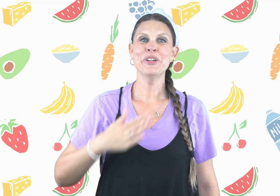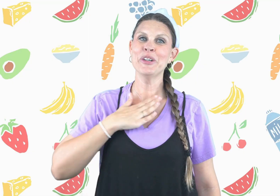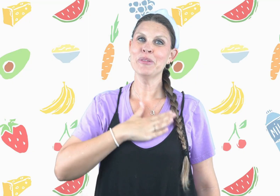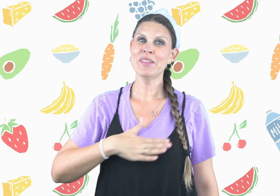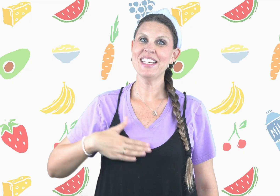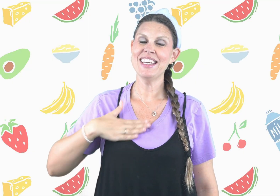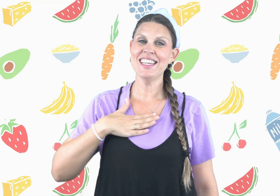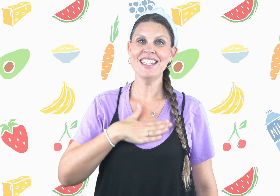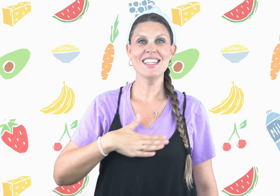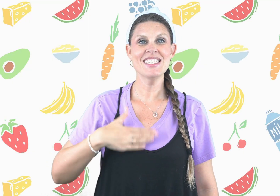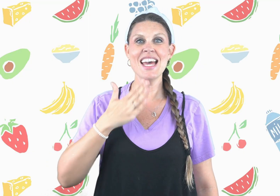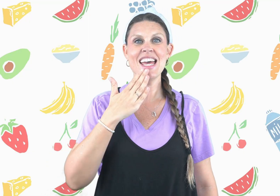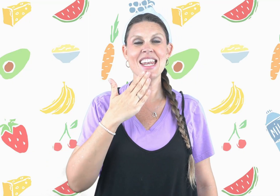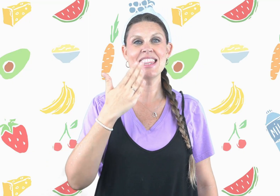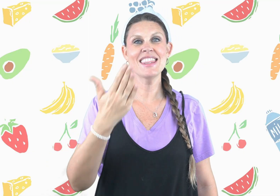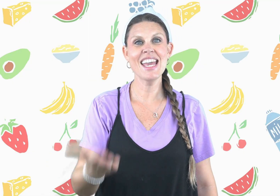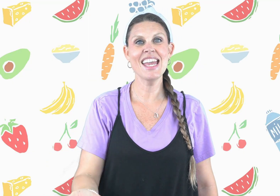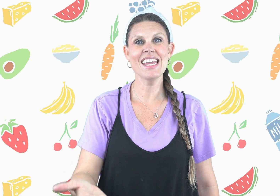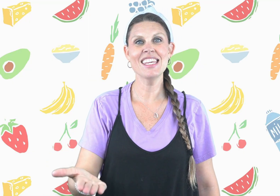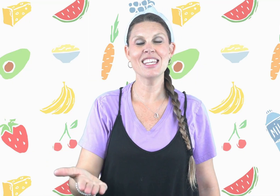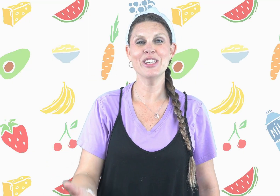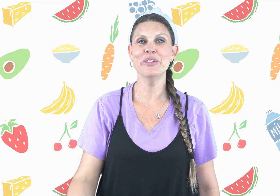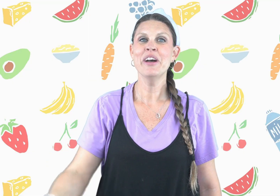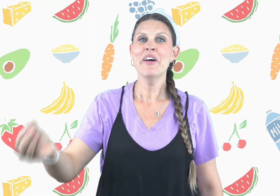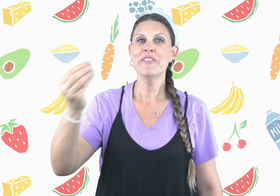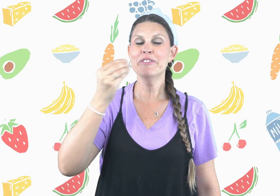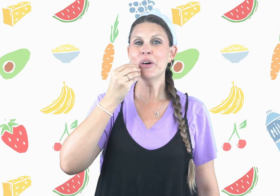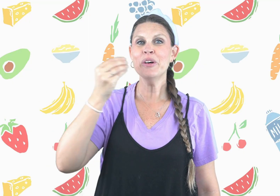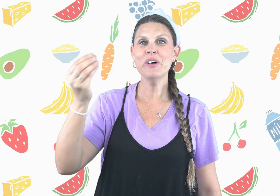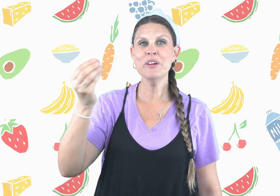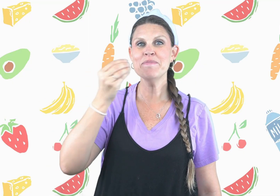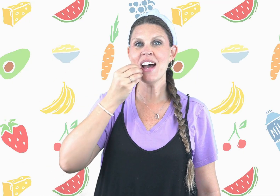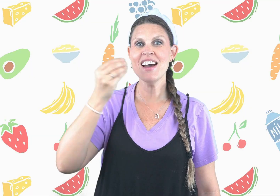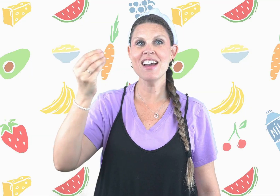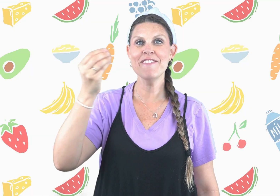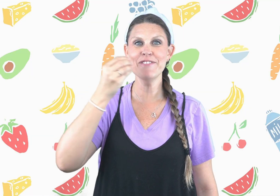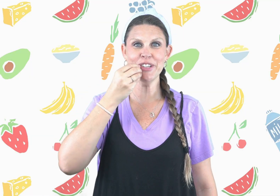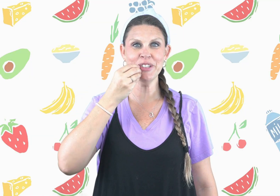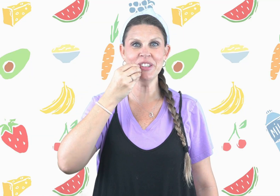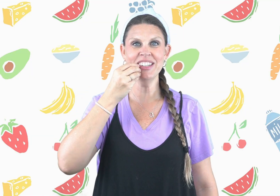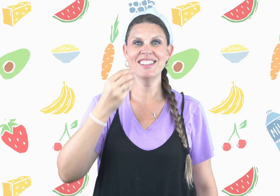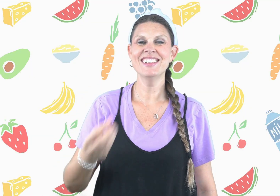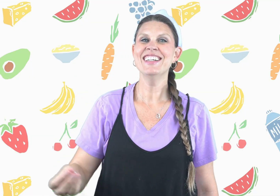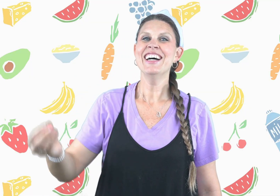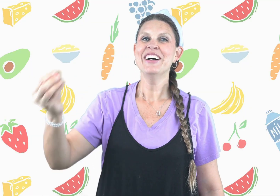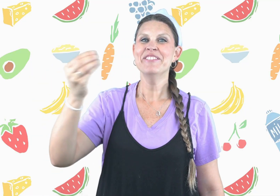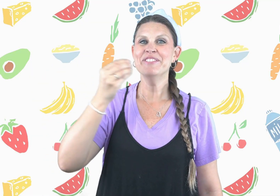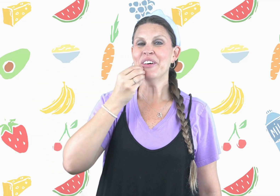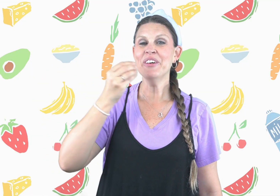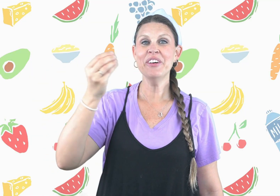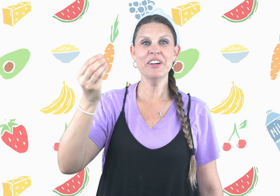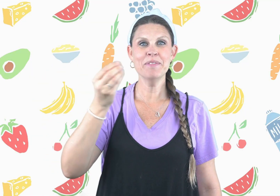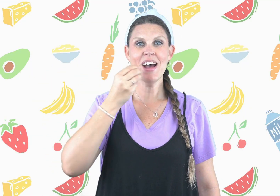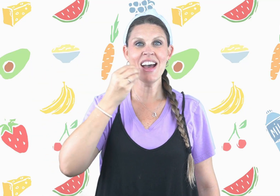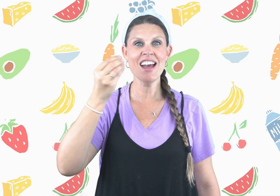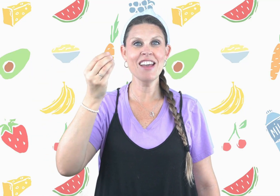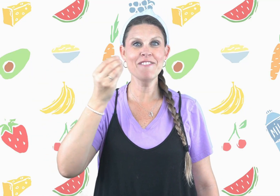you, please and thank you for my food, for my